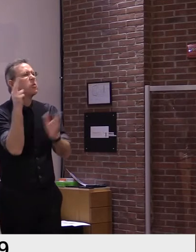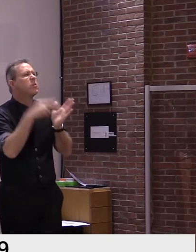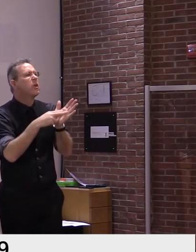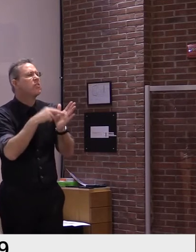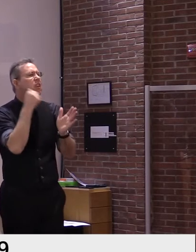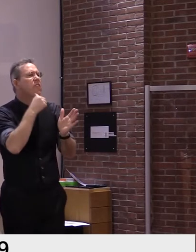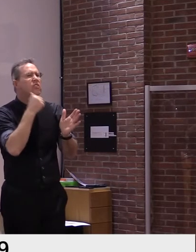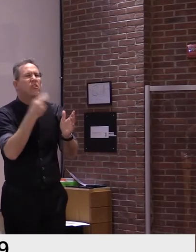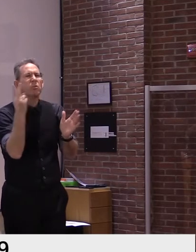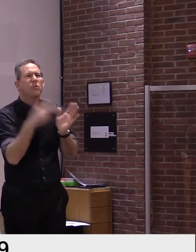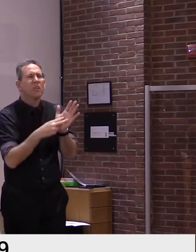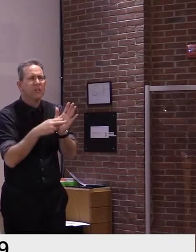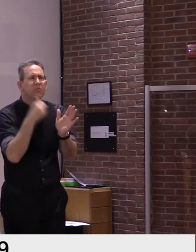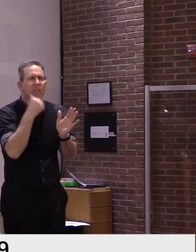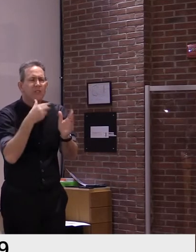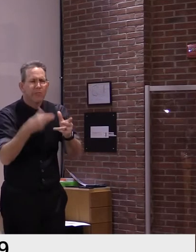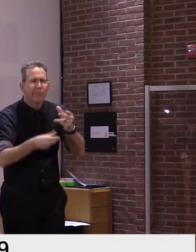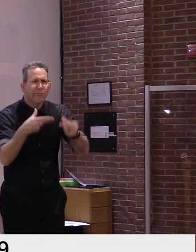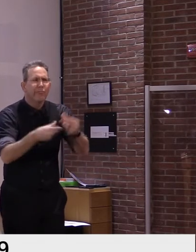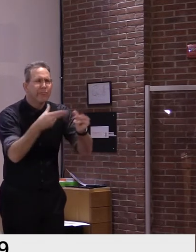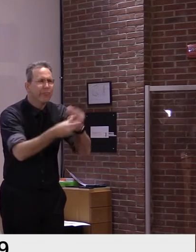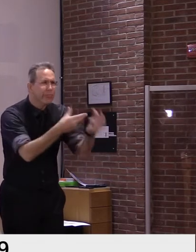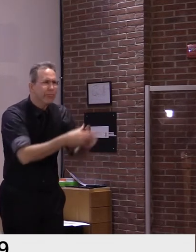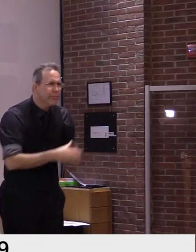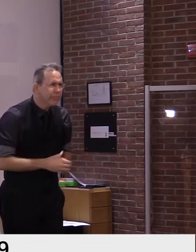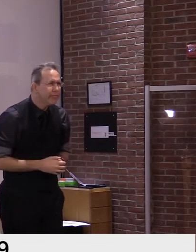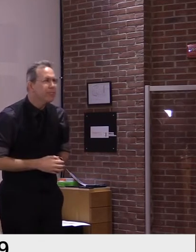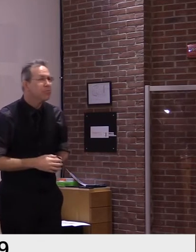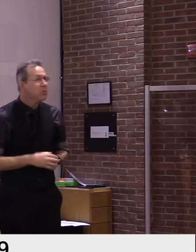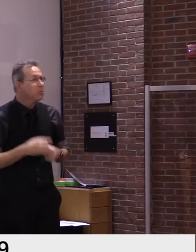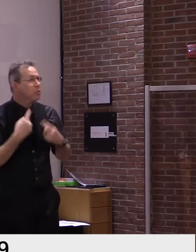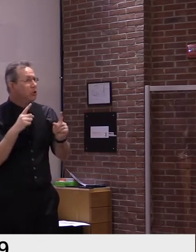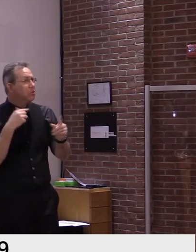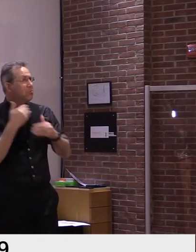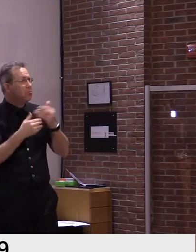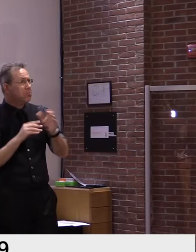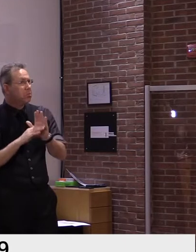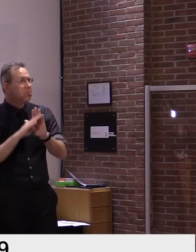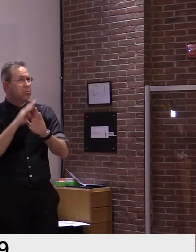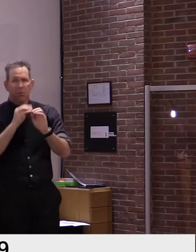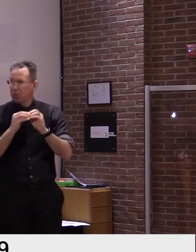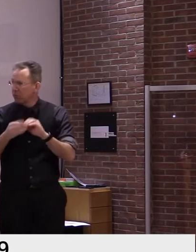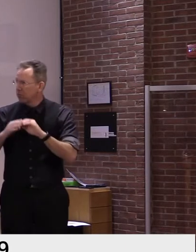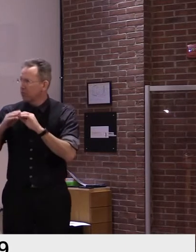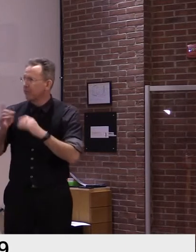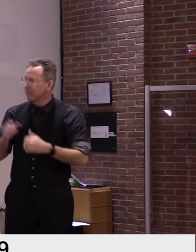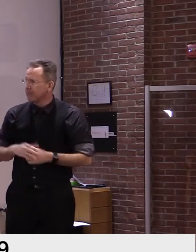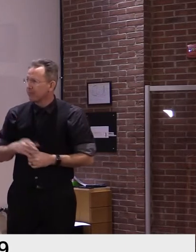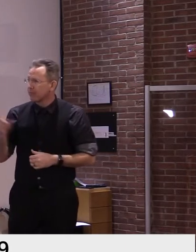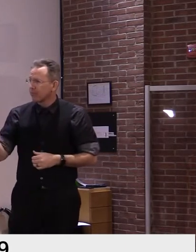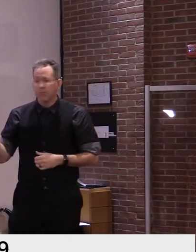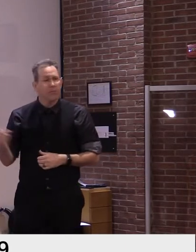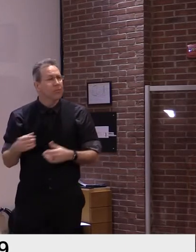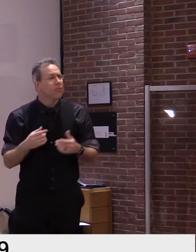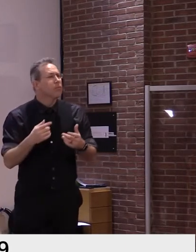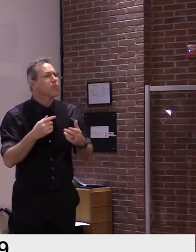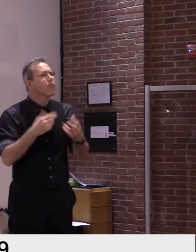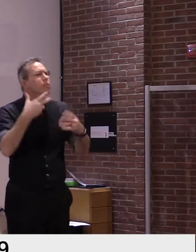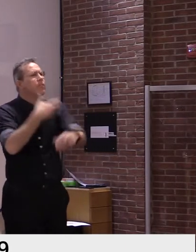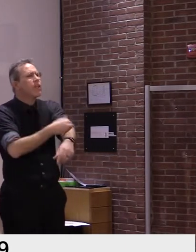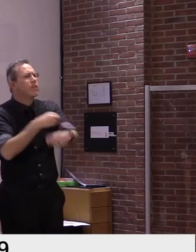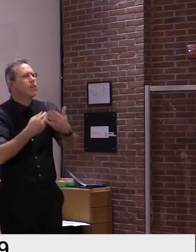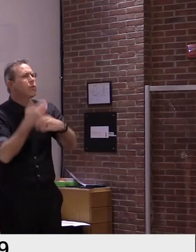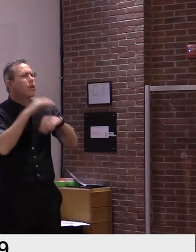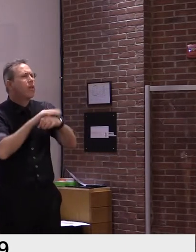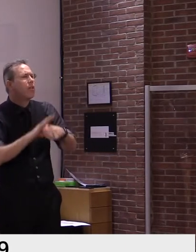a 7-day average for the first time since the vaccination program began. And this places Vermont second in